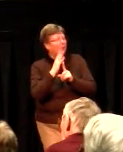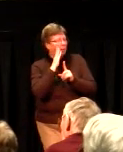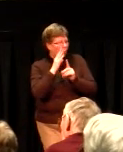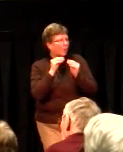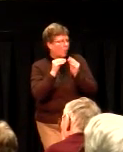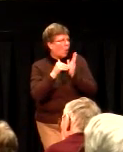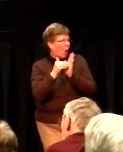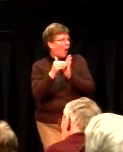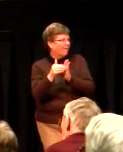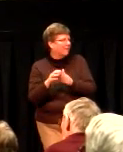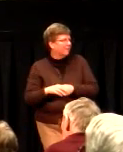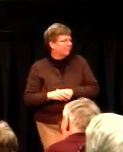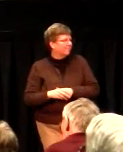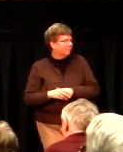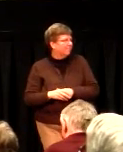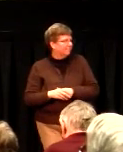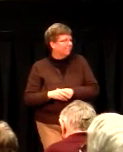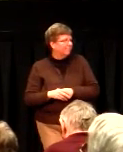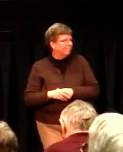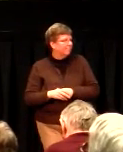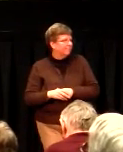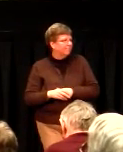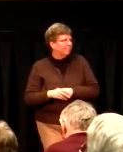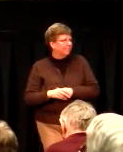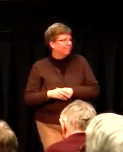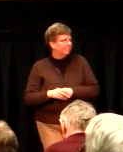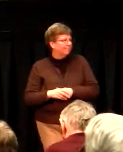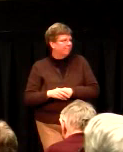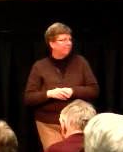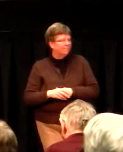that we haven't seen before, even in the winter.